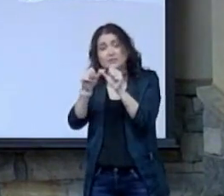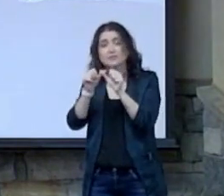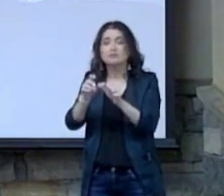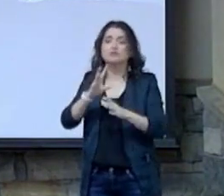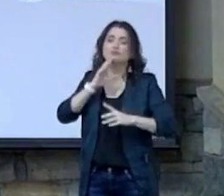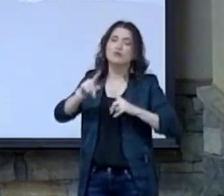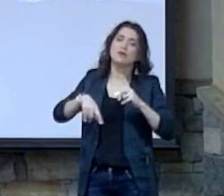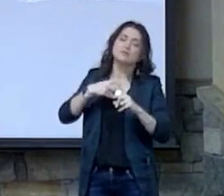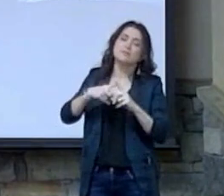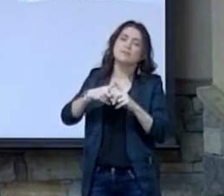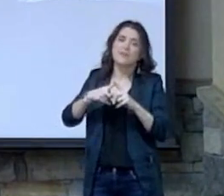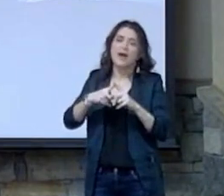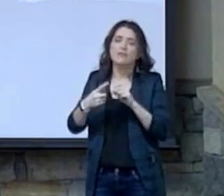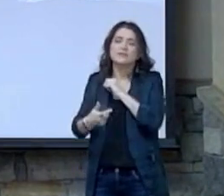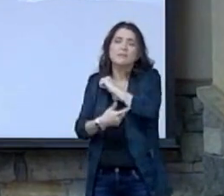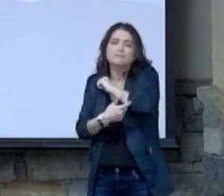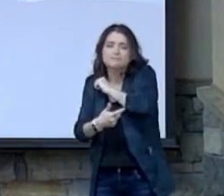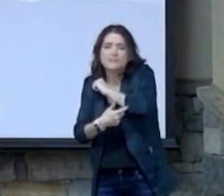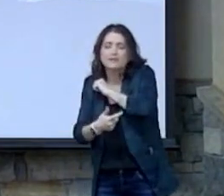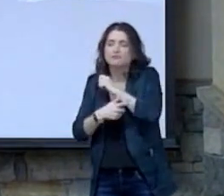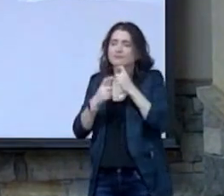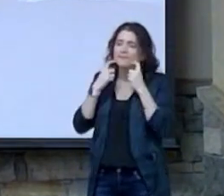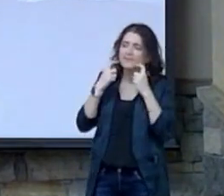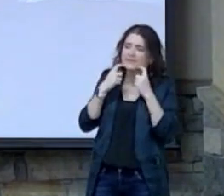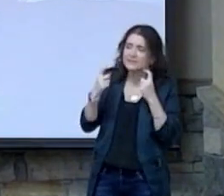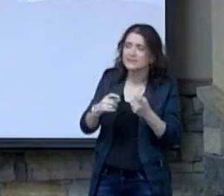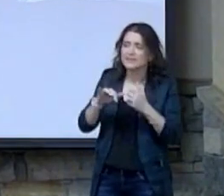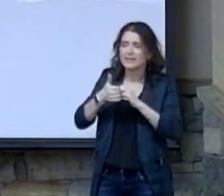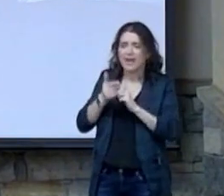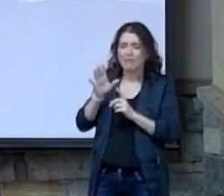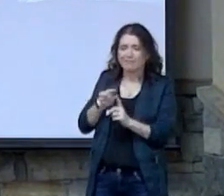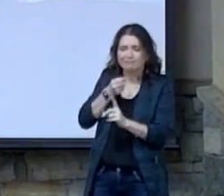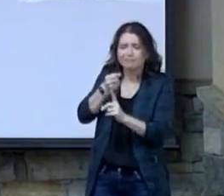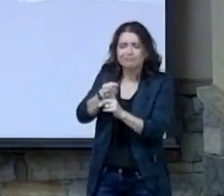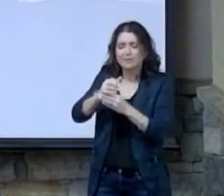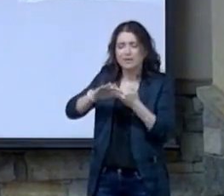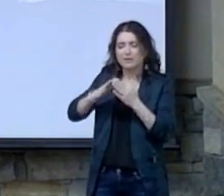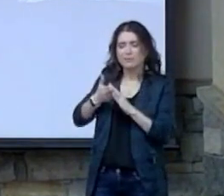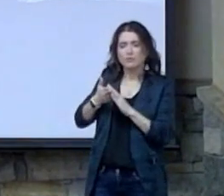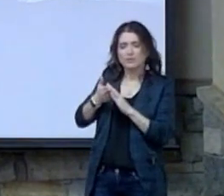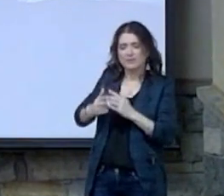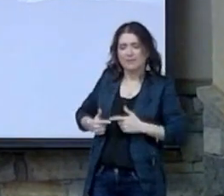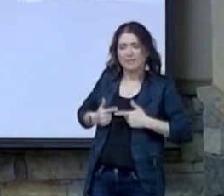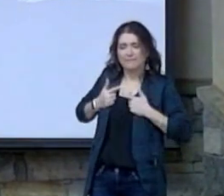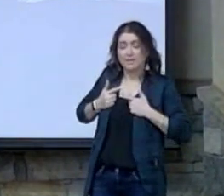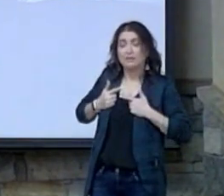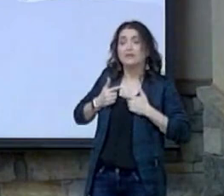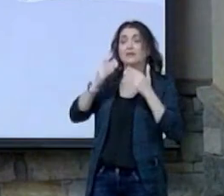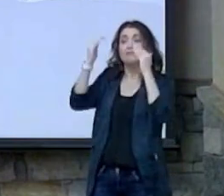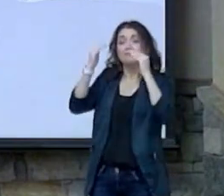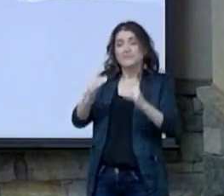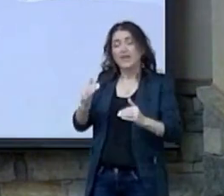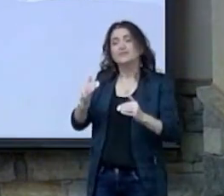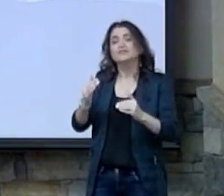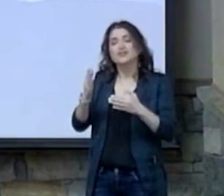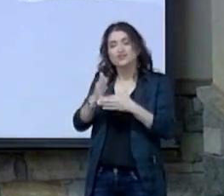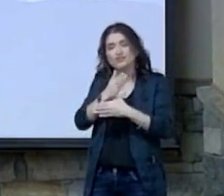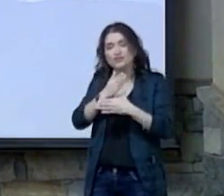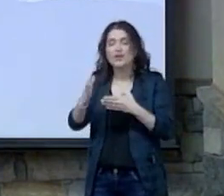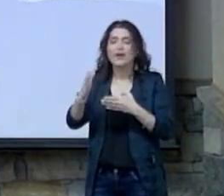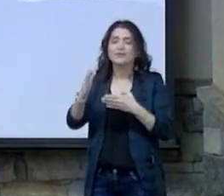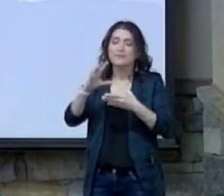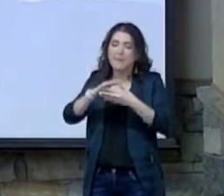about the temptation of sin and how that impacts community living. And then He shares the parable of the lost